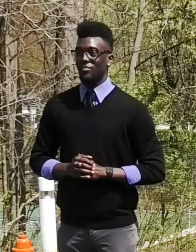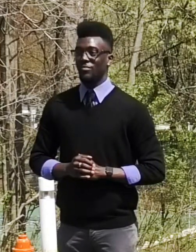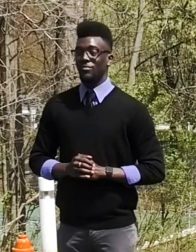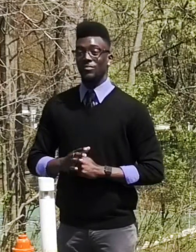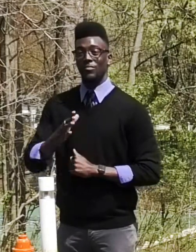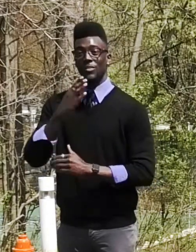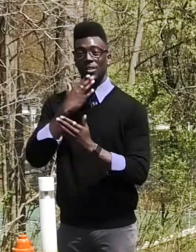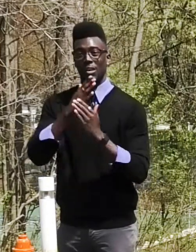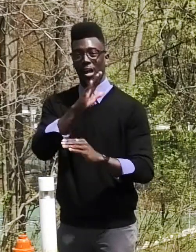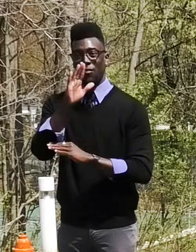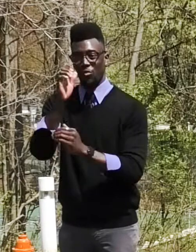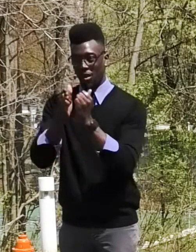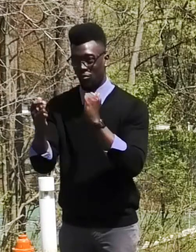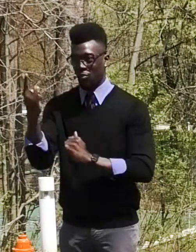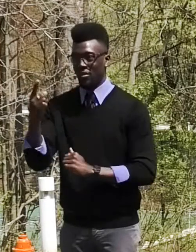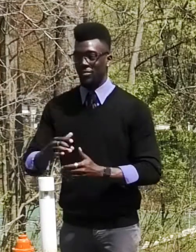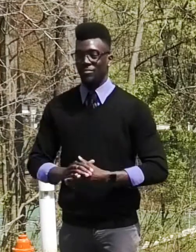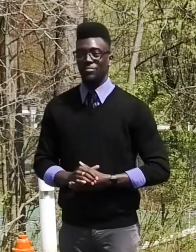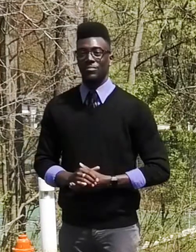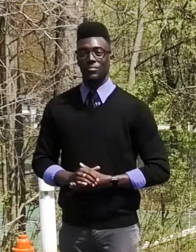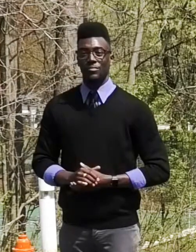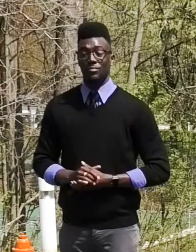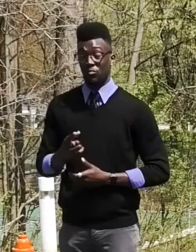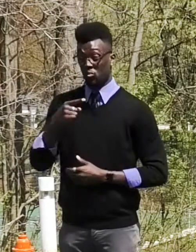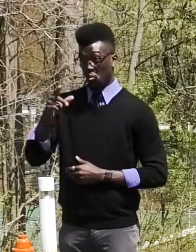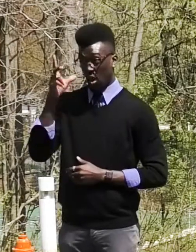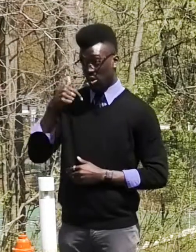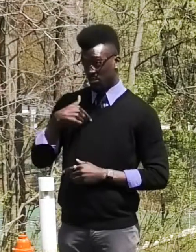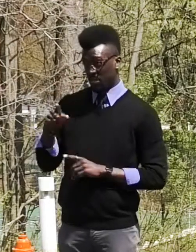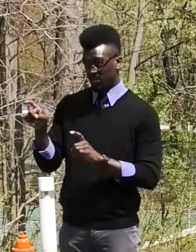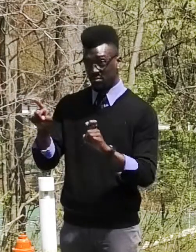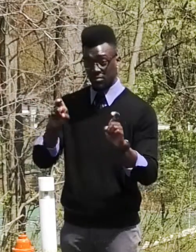Good afternoon, everyone. Can you hear me?